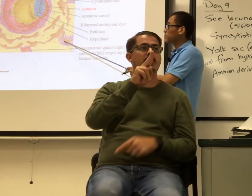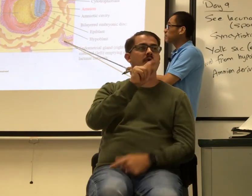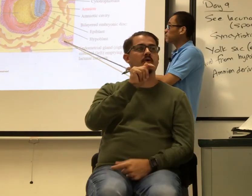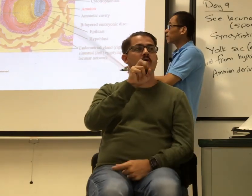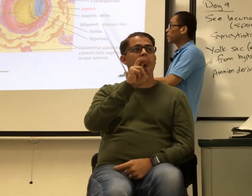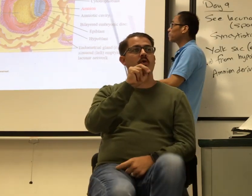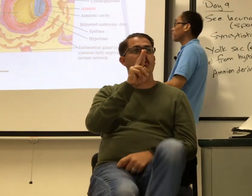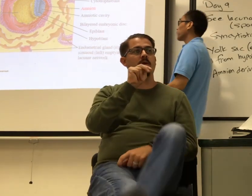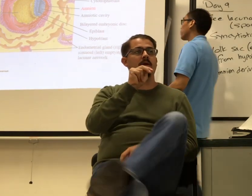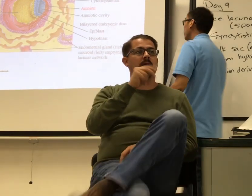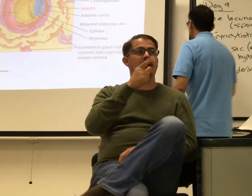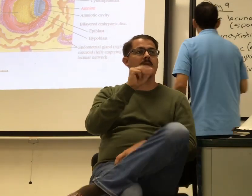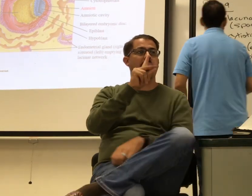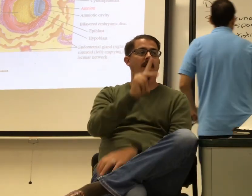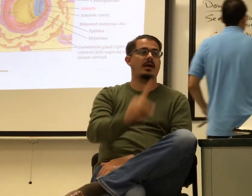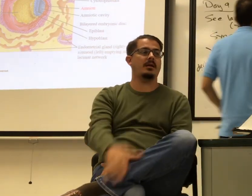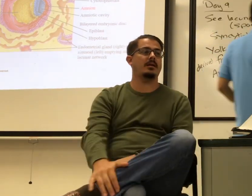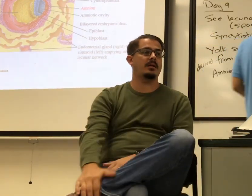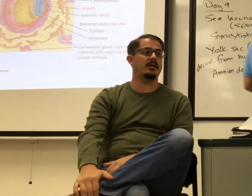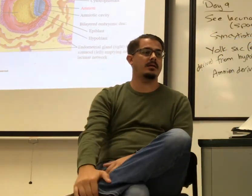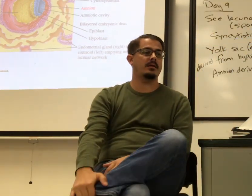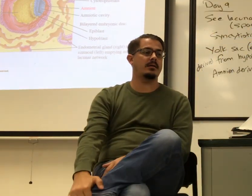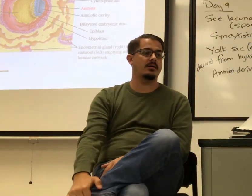glands. Okay.